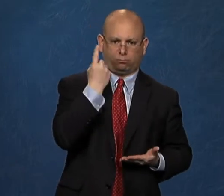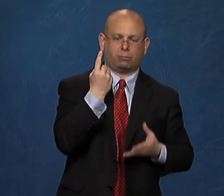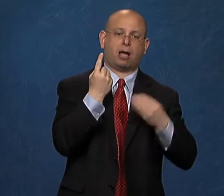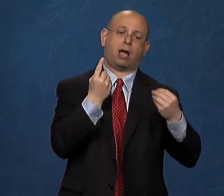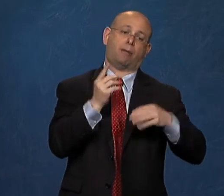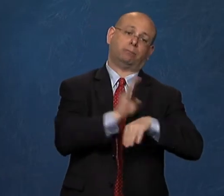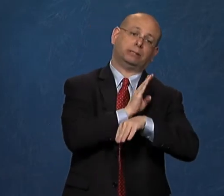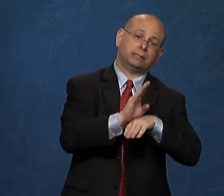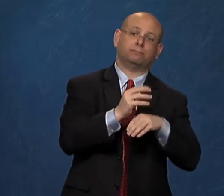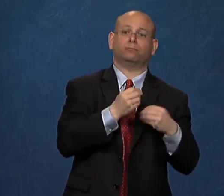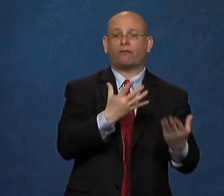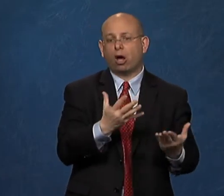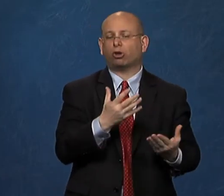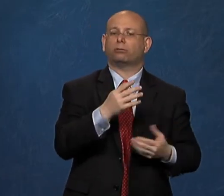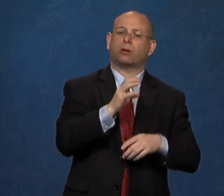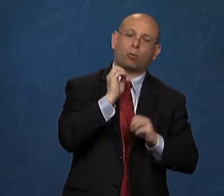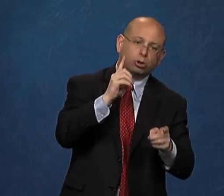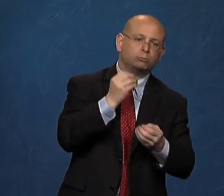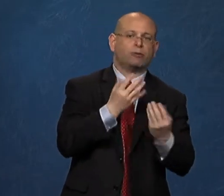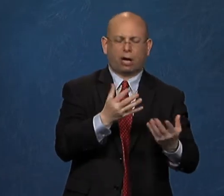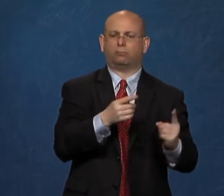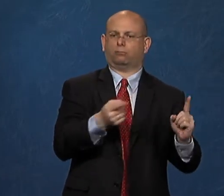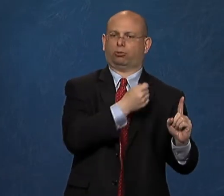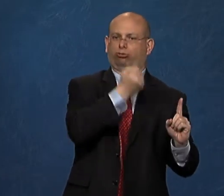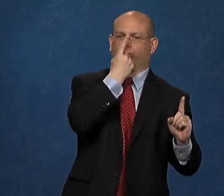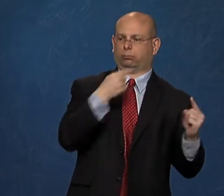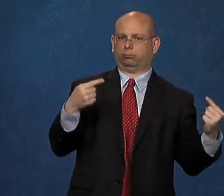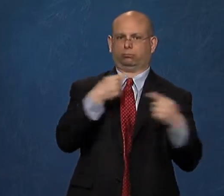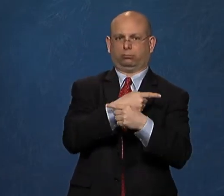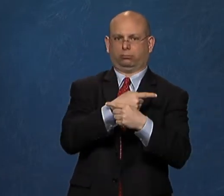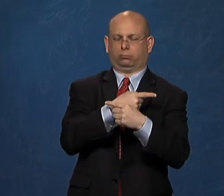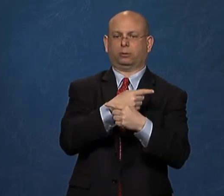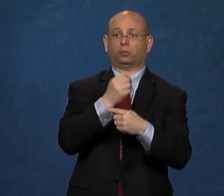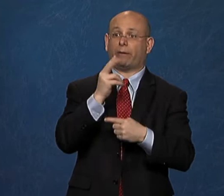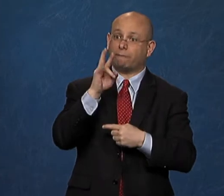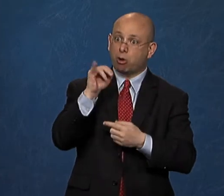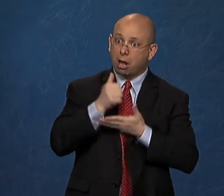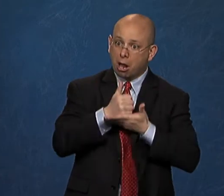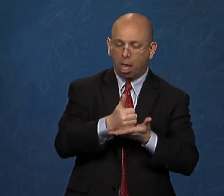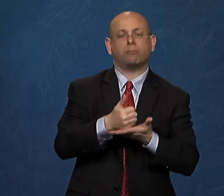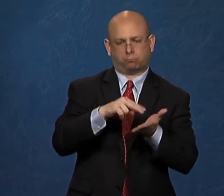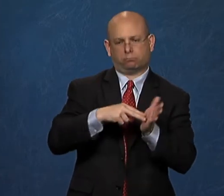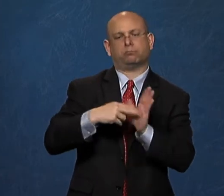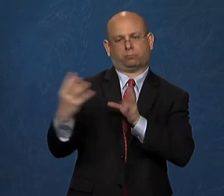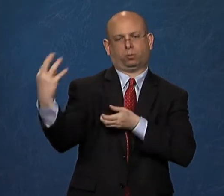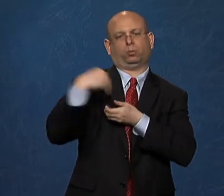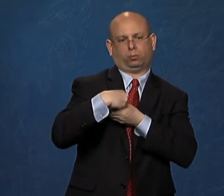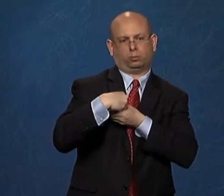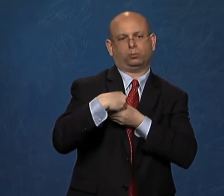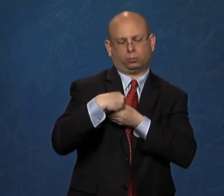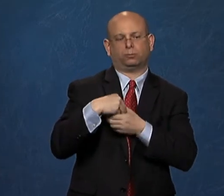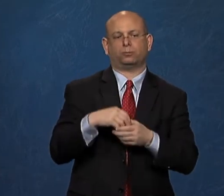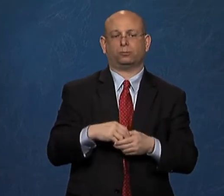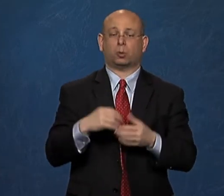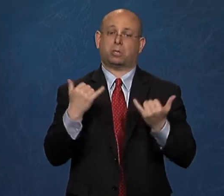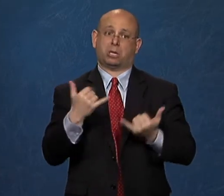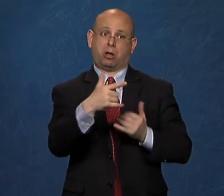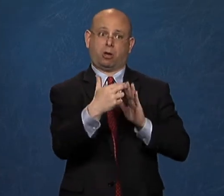Anything that will be available to help deaf and hard of hearing people receive communications from whatever kind of provider that might be through are